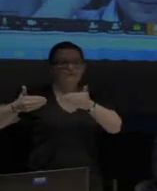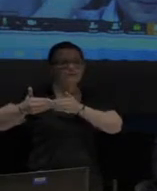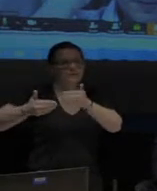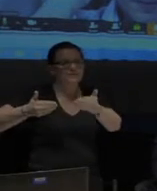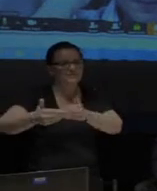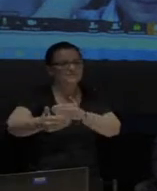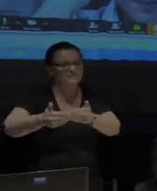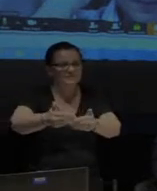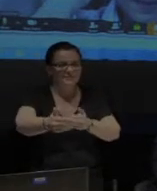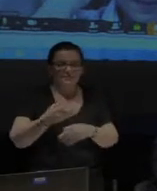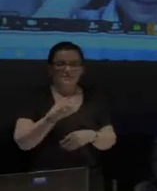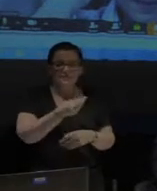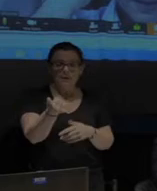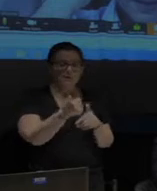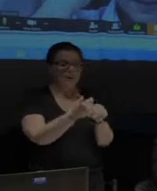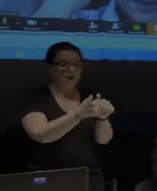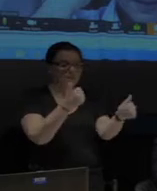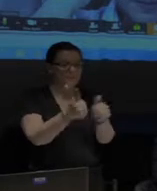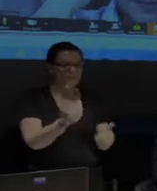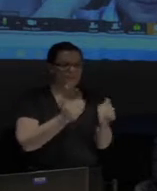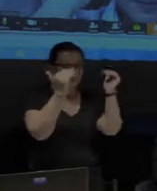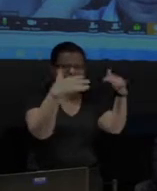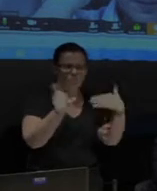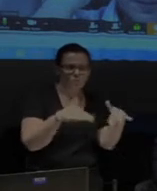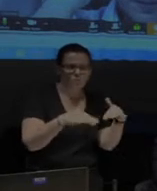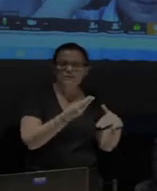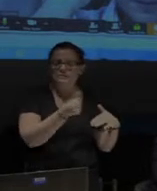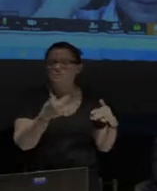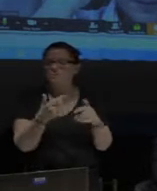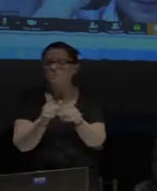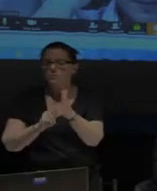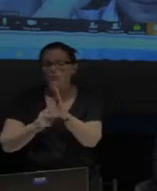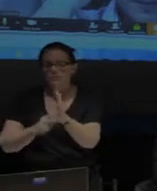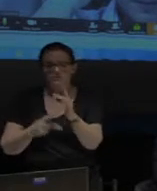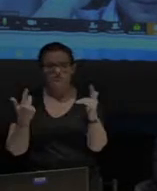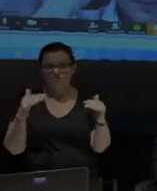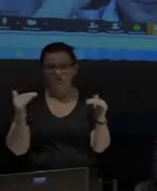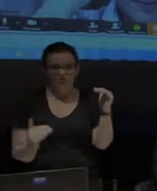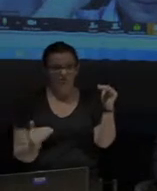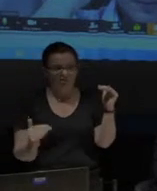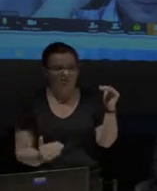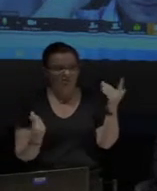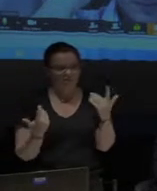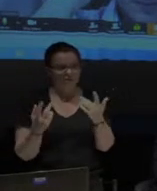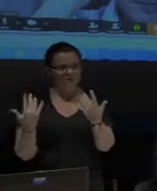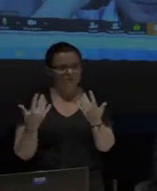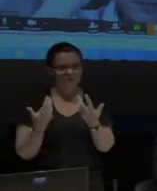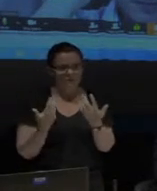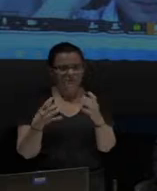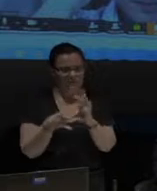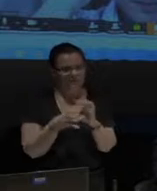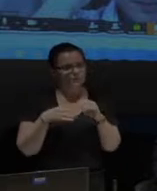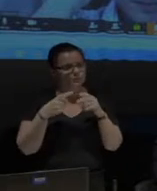are doing well, and a lot of organisations aren't even in the race yet. Does that make